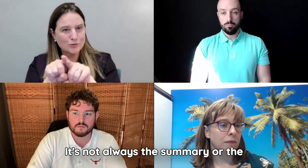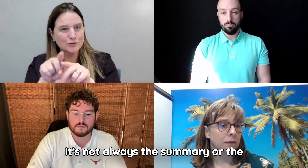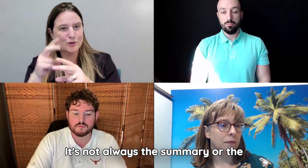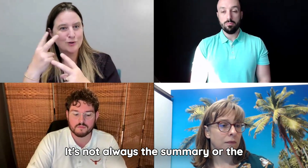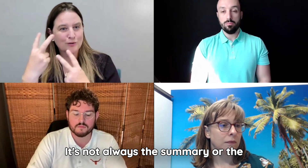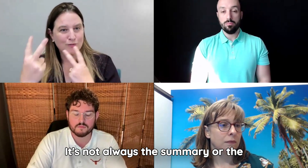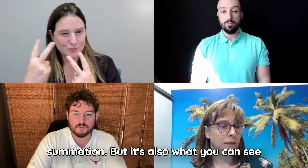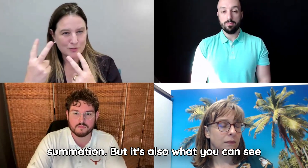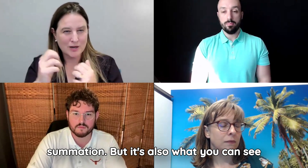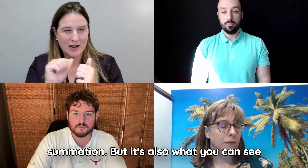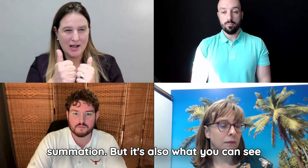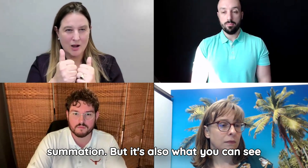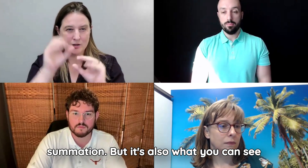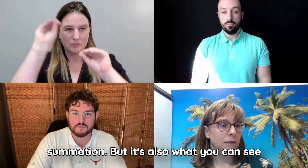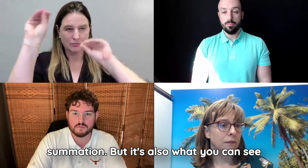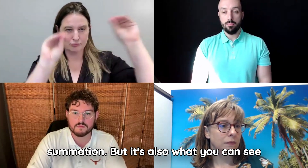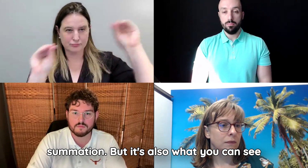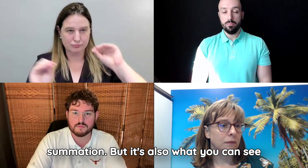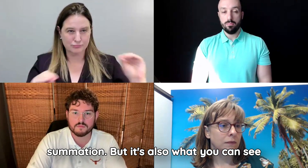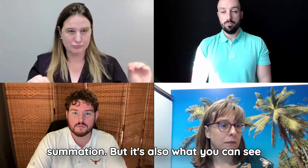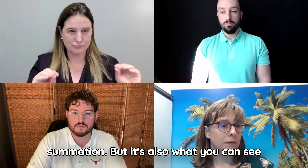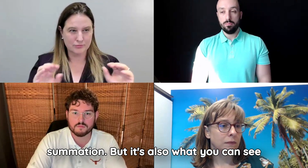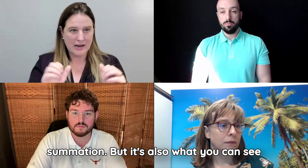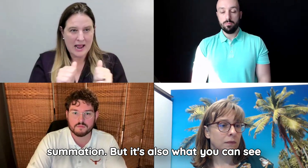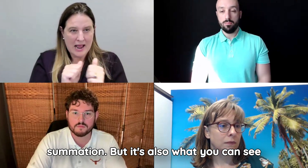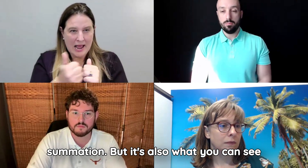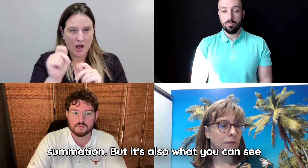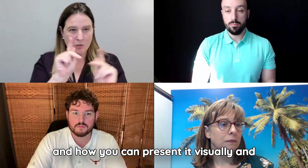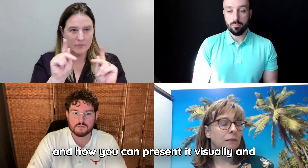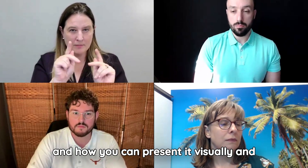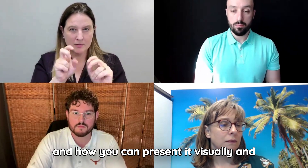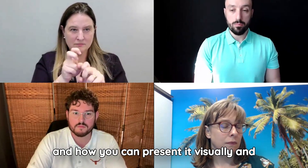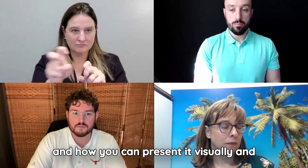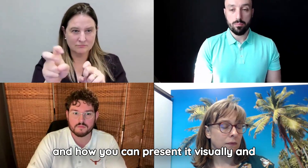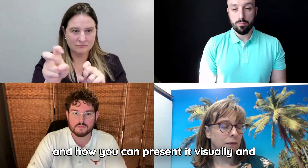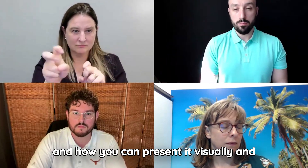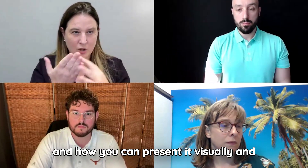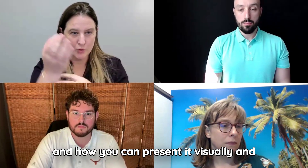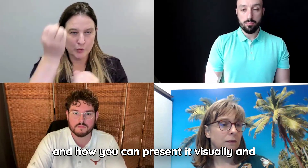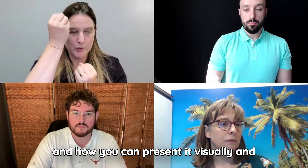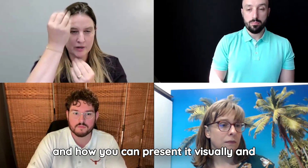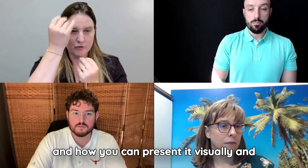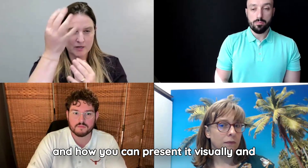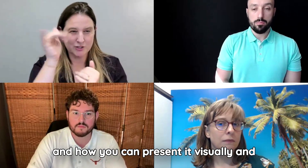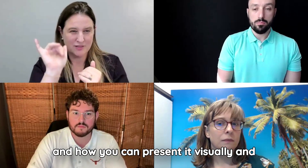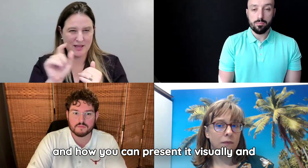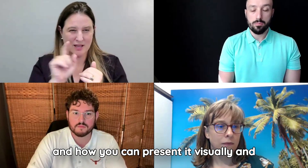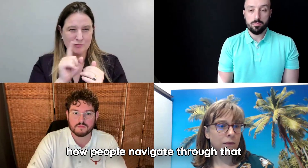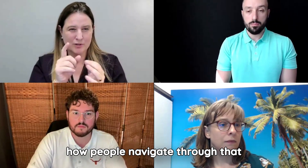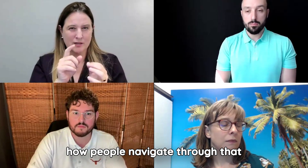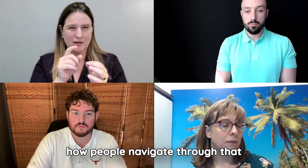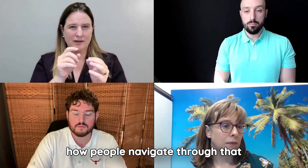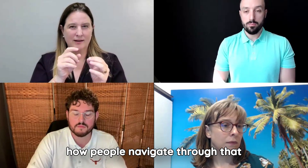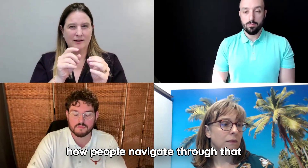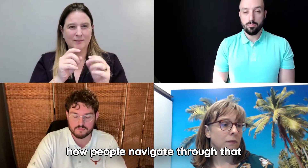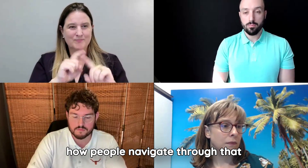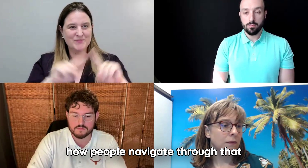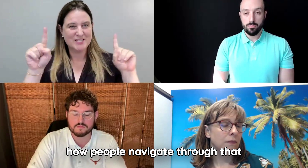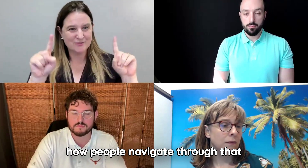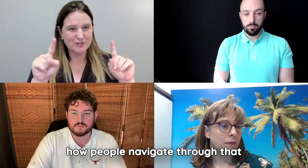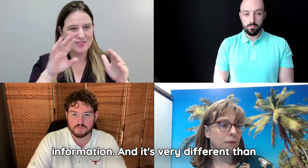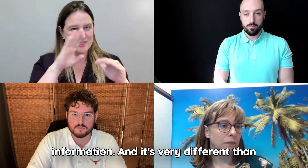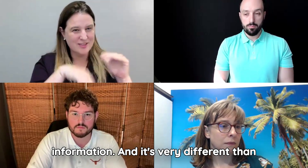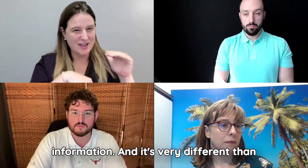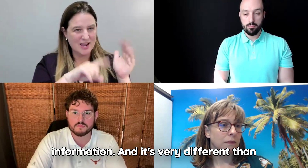the summary or the summation, but it's also what you can see and how you can present it visually and how people navigate through that